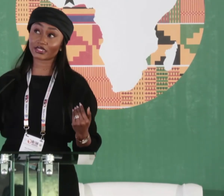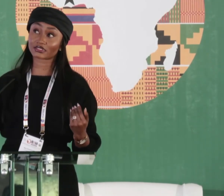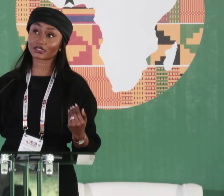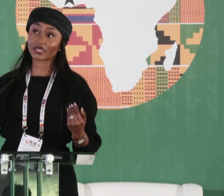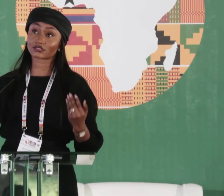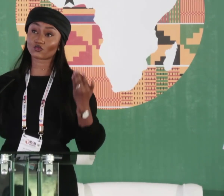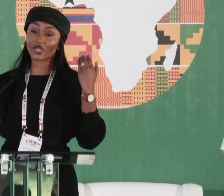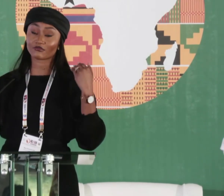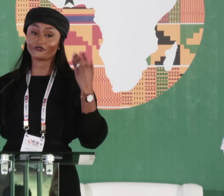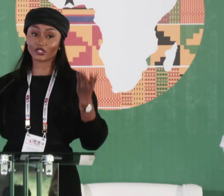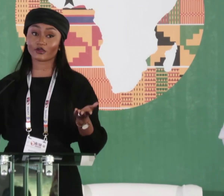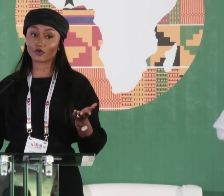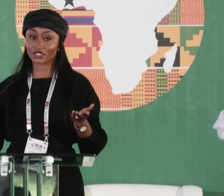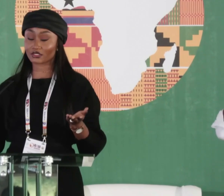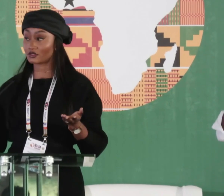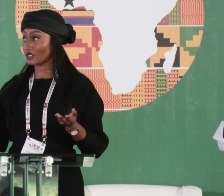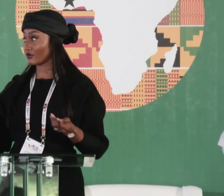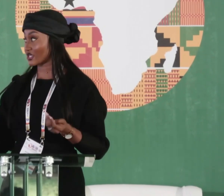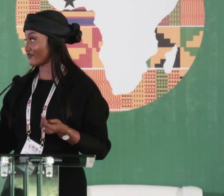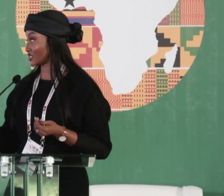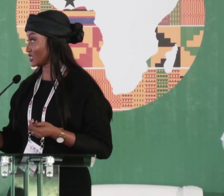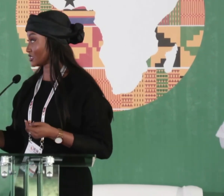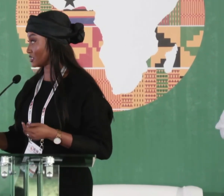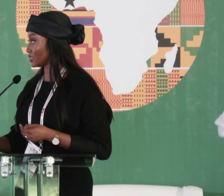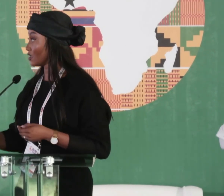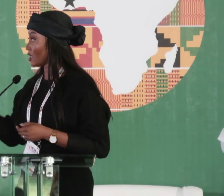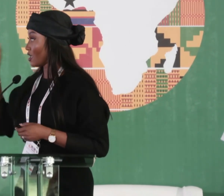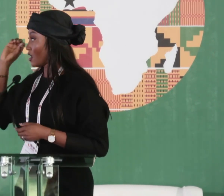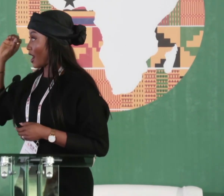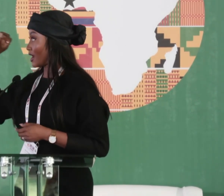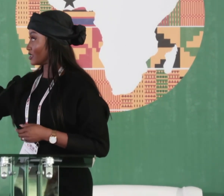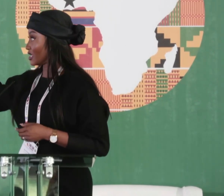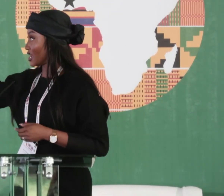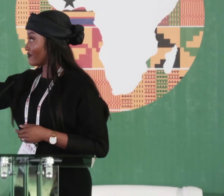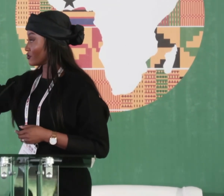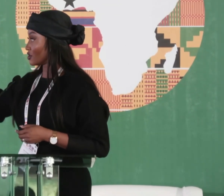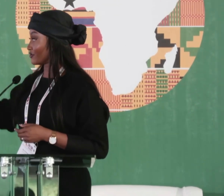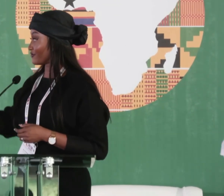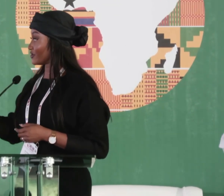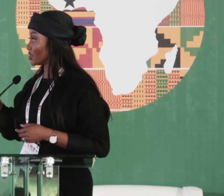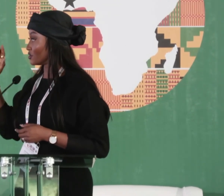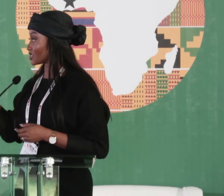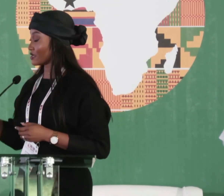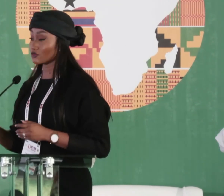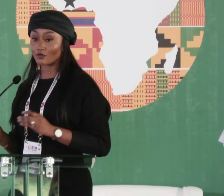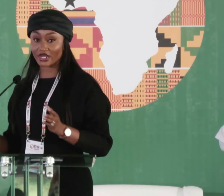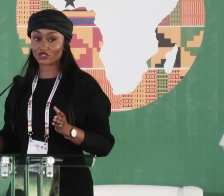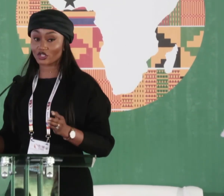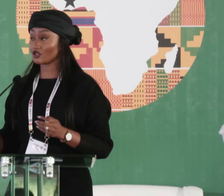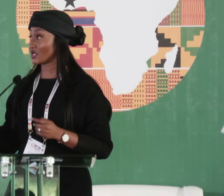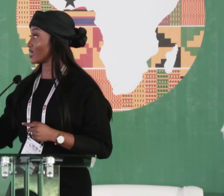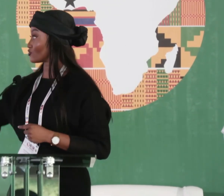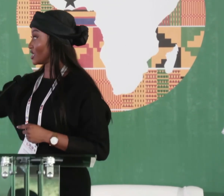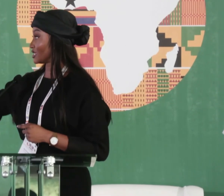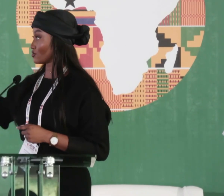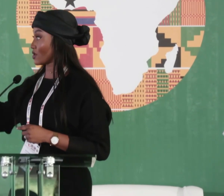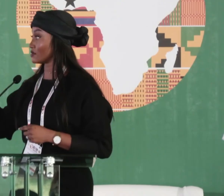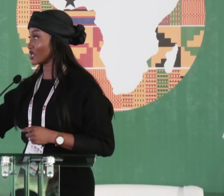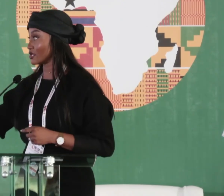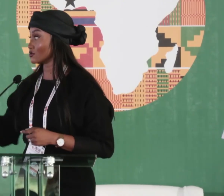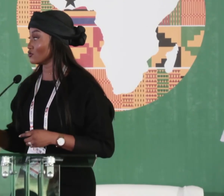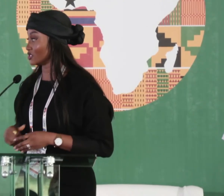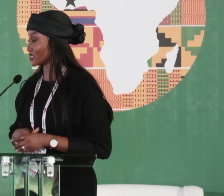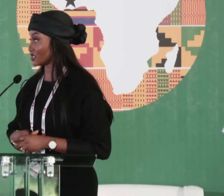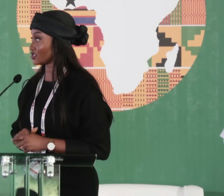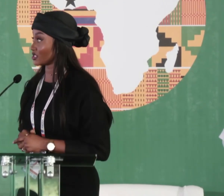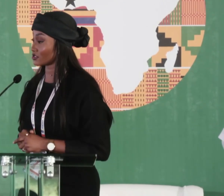the incident way before they reported to the healthcare facility, and 11 of the females claimed no penetration, as well as the 1 male